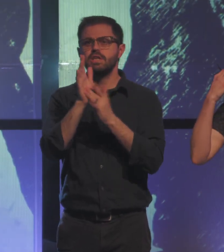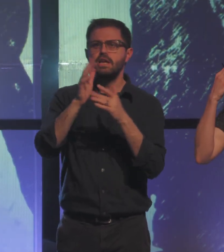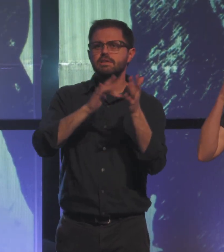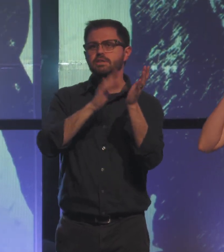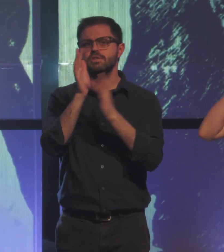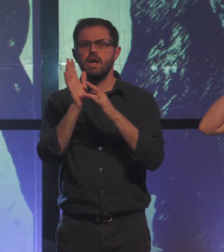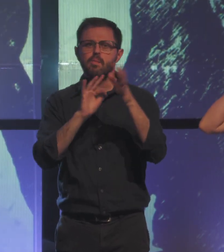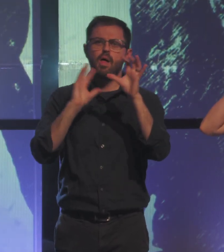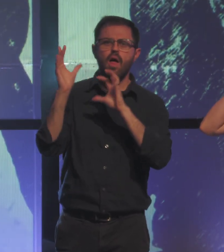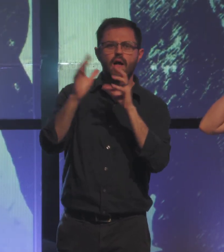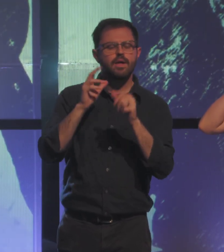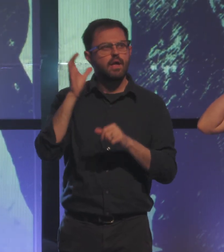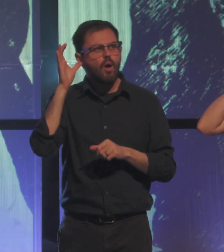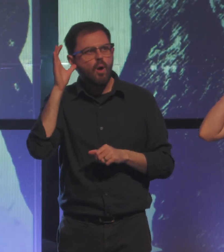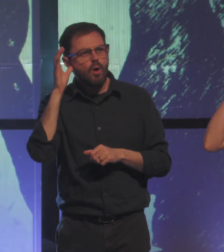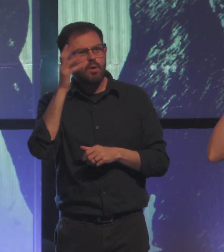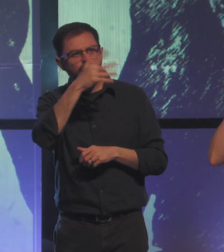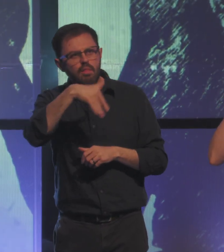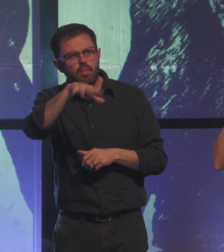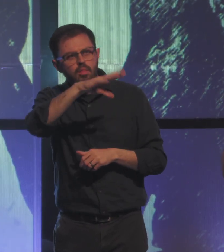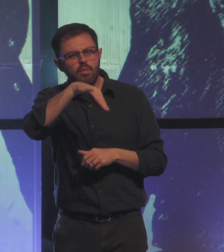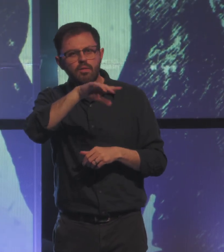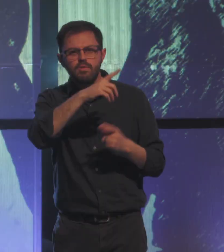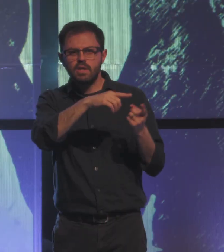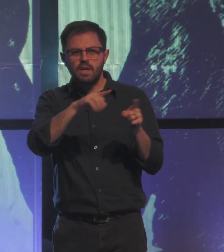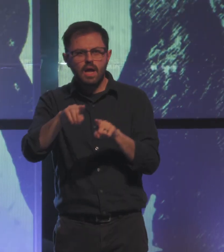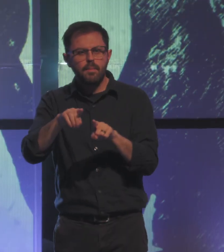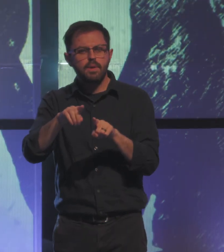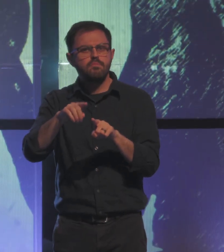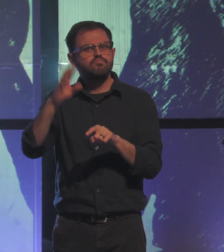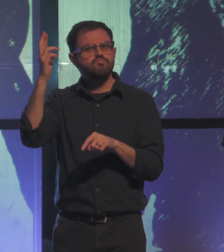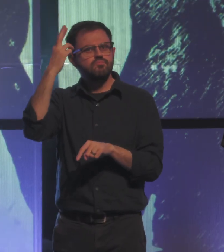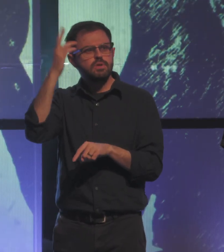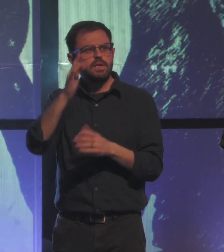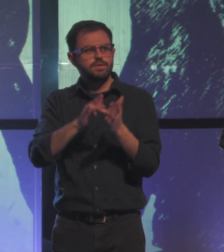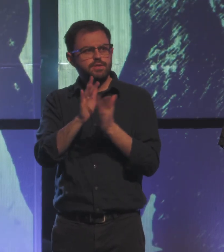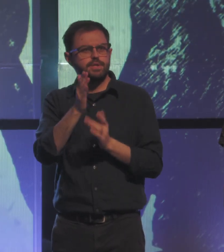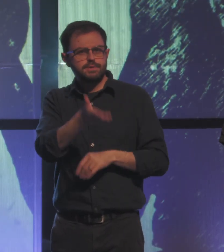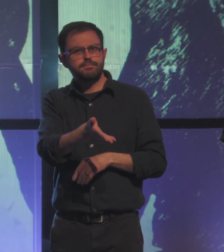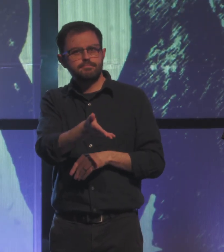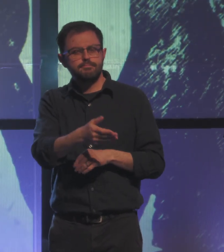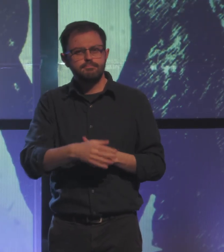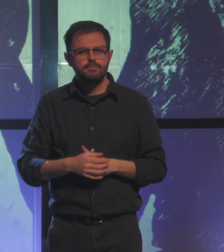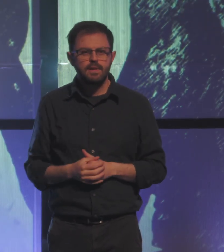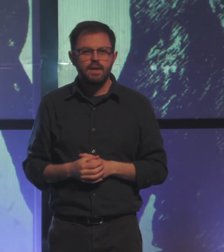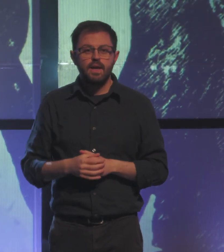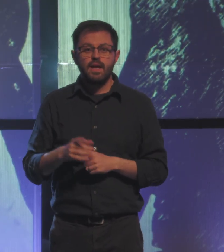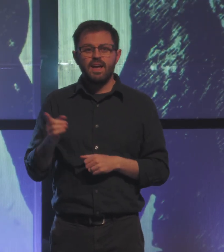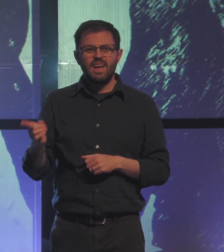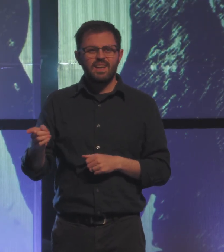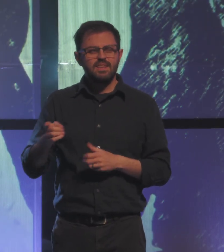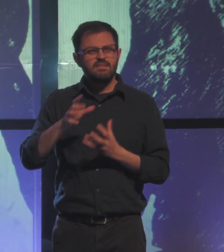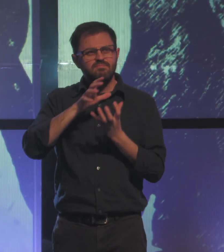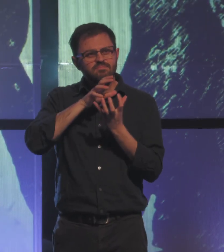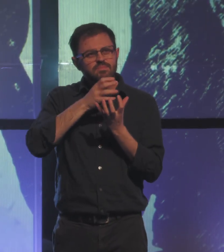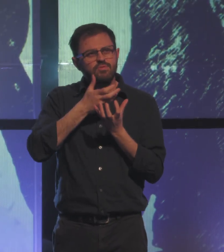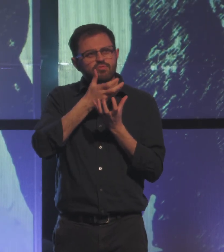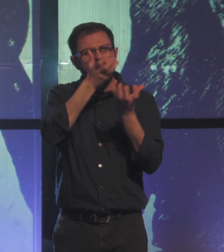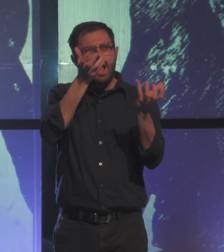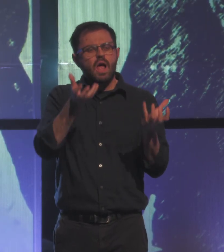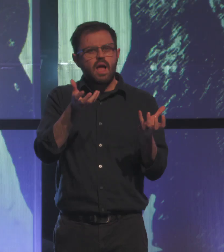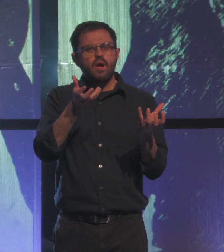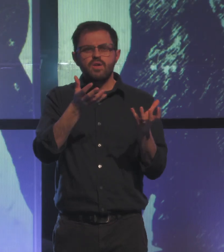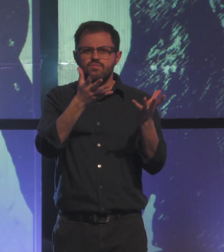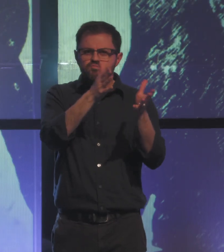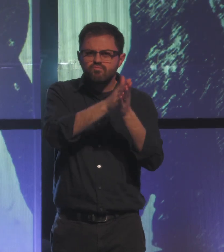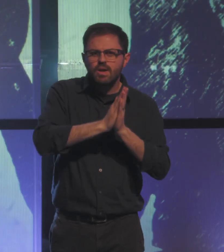his attention. He heard that it was Jesus. And he's crying out for mercy, which